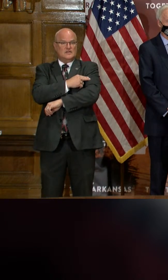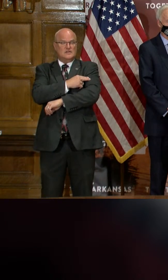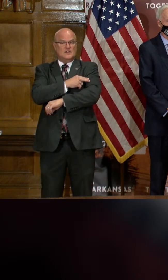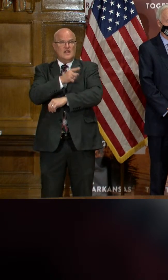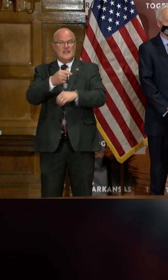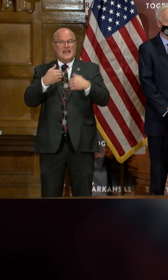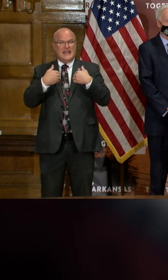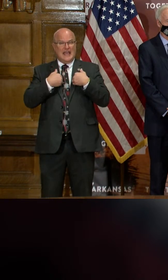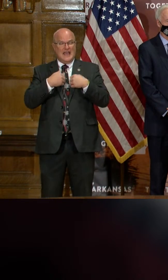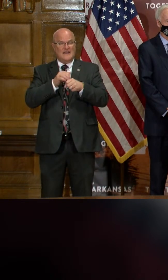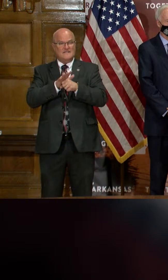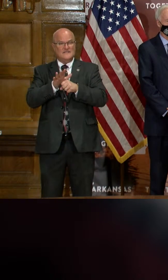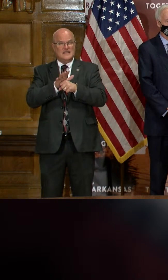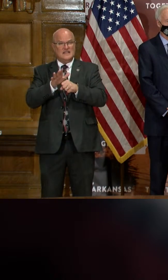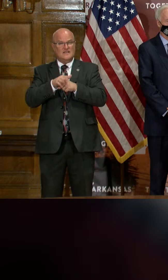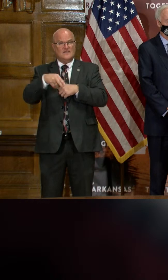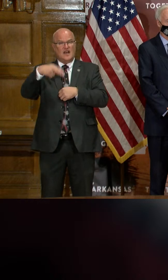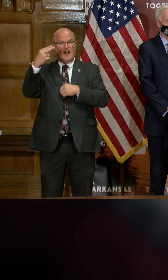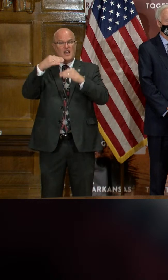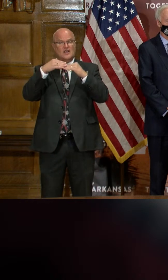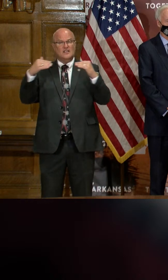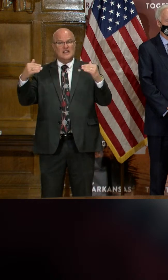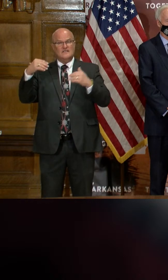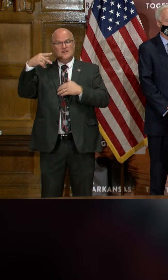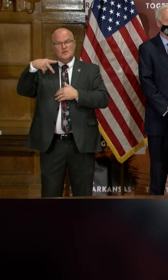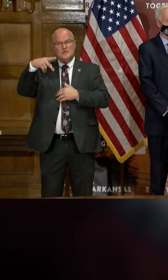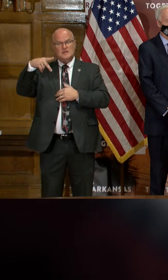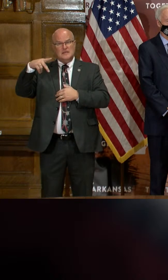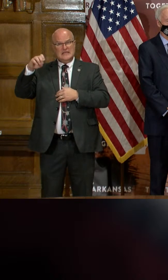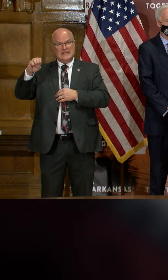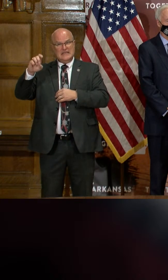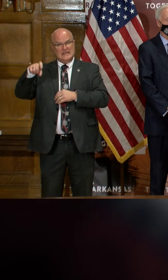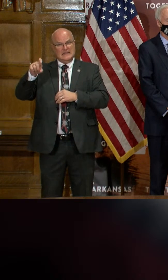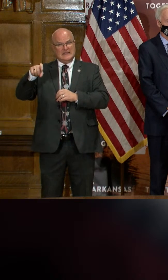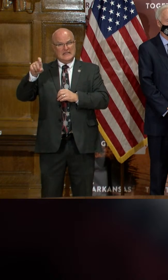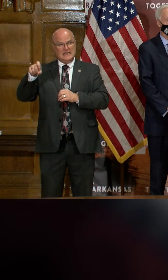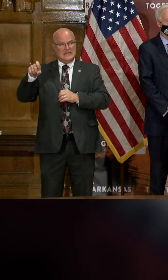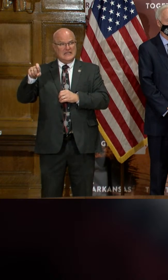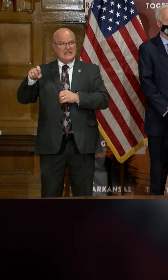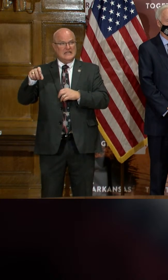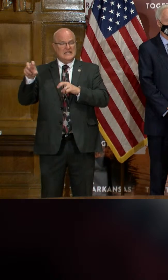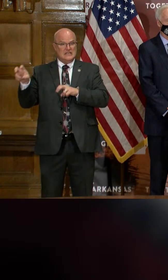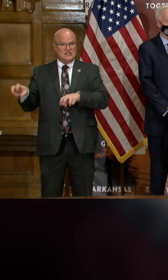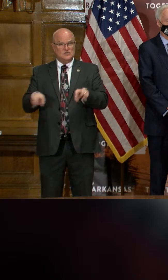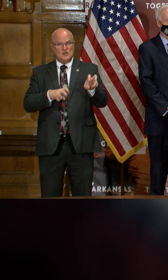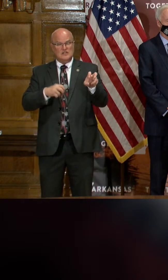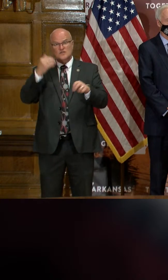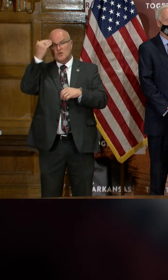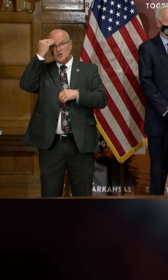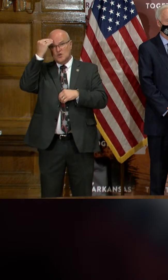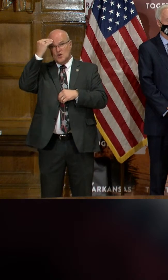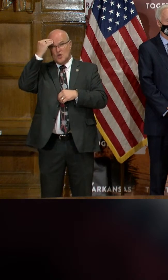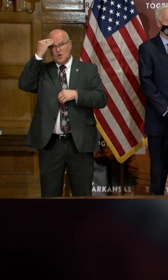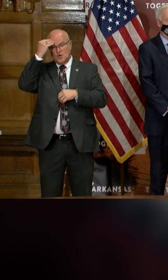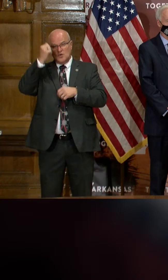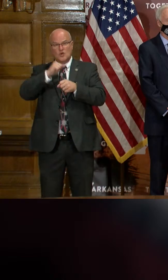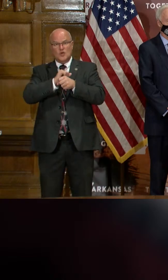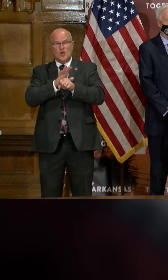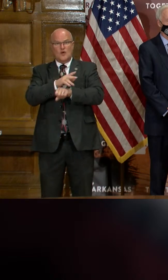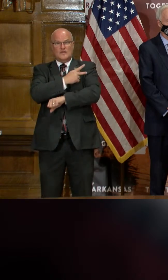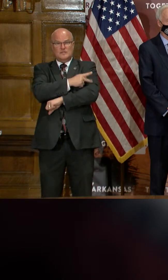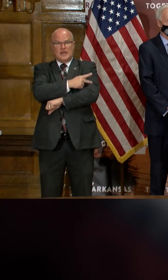they have enough of the higher level PPE that they will need to transfer known COVID